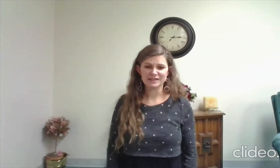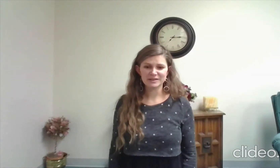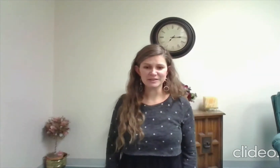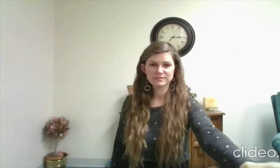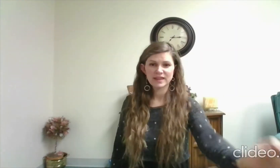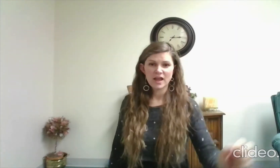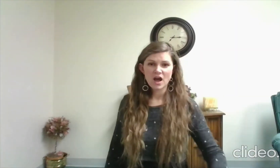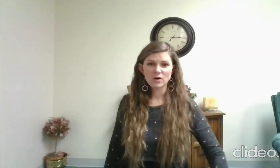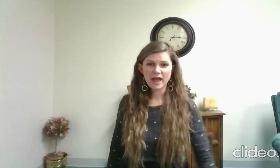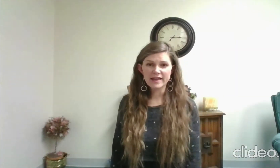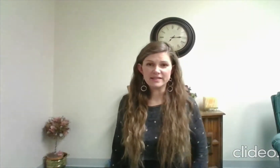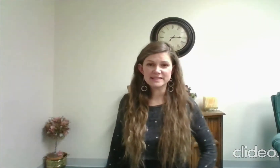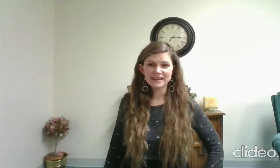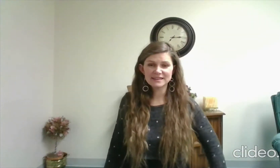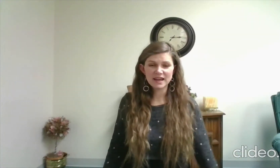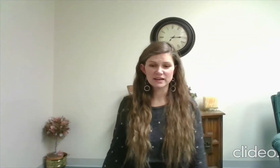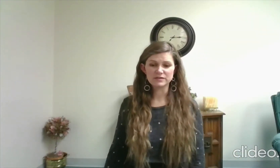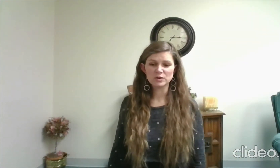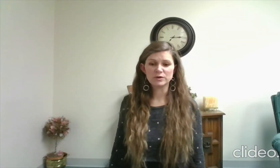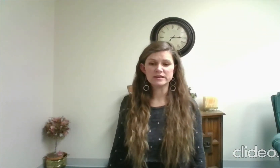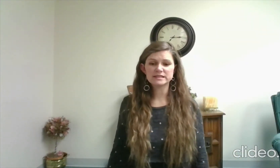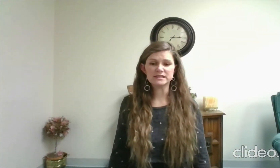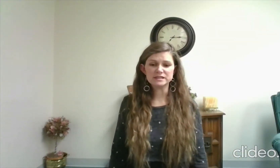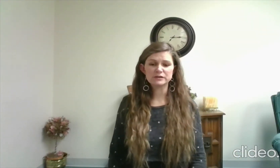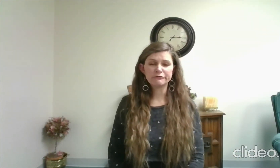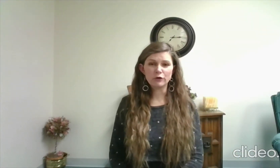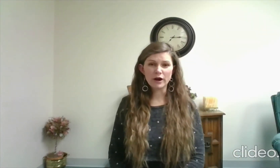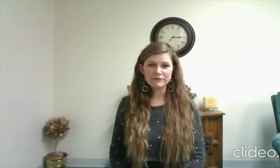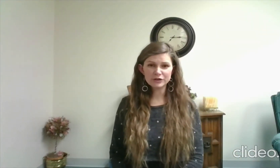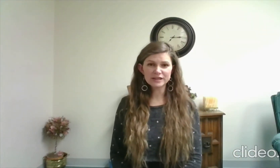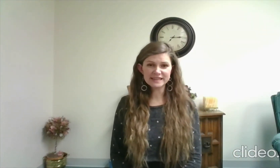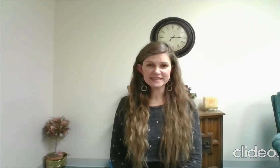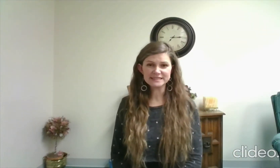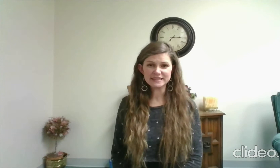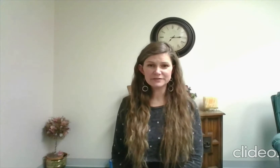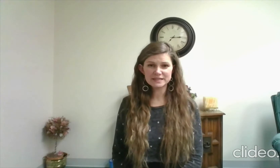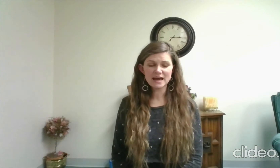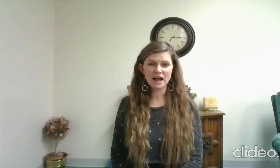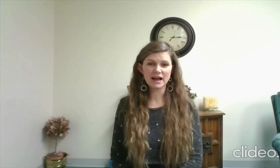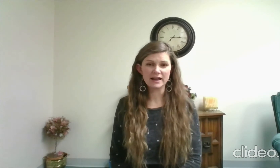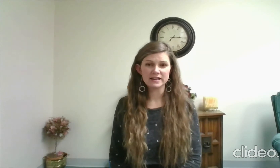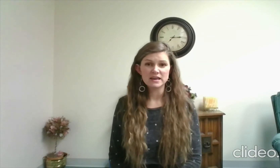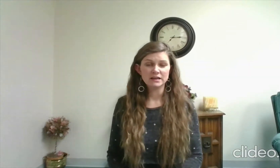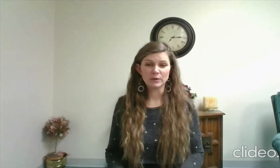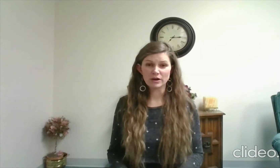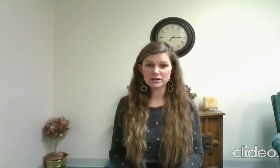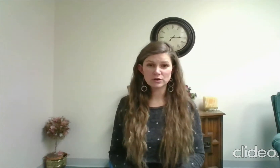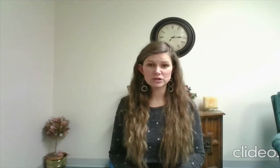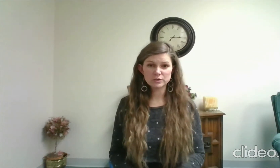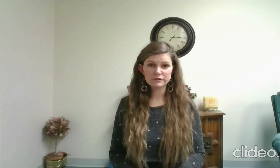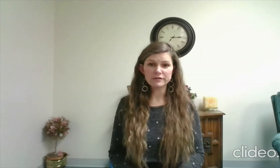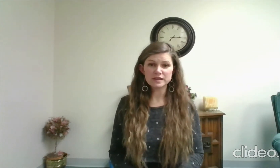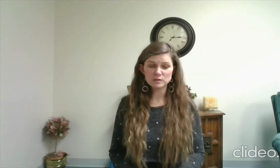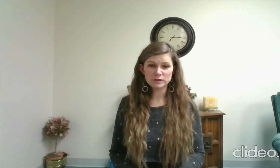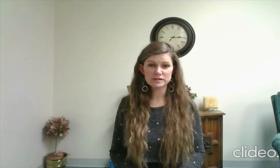good. Okay, the second line of the chorus is, forever, he is lifted high. Now, we already know two of these words